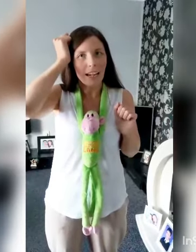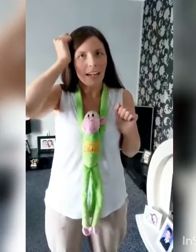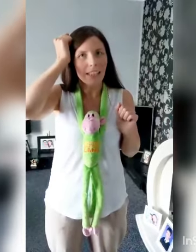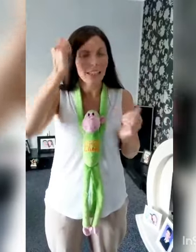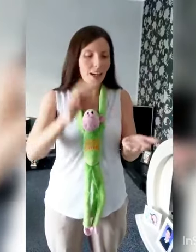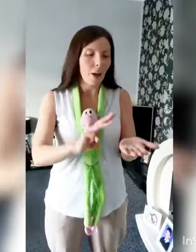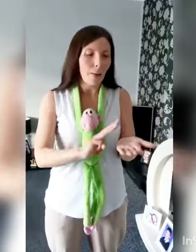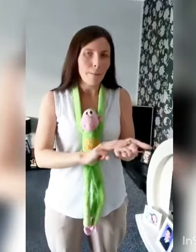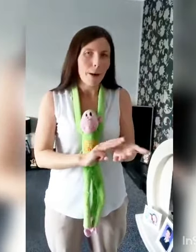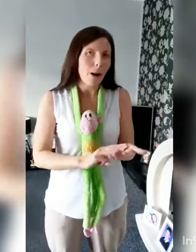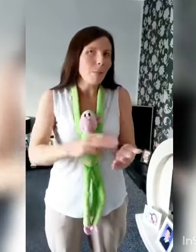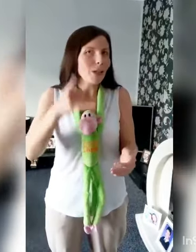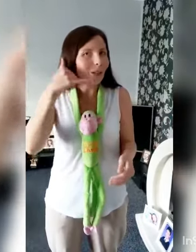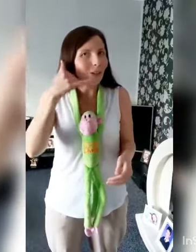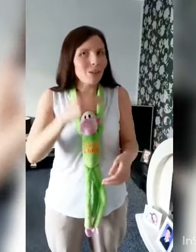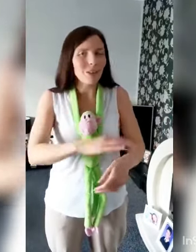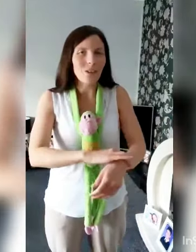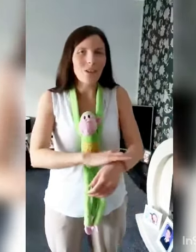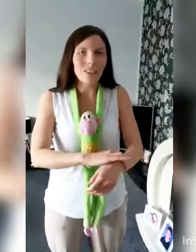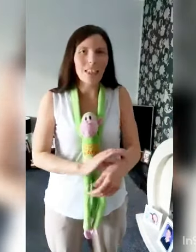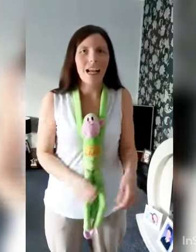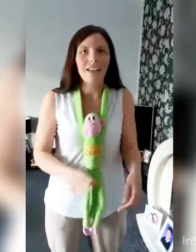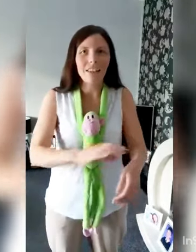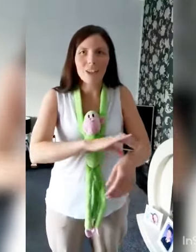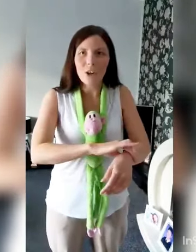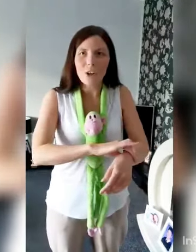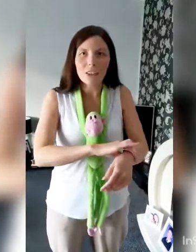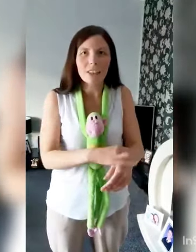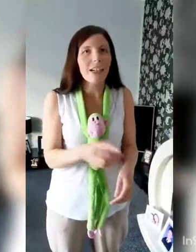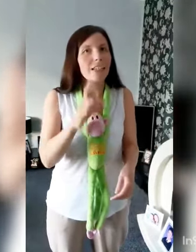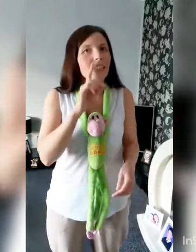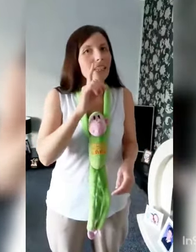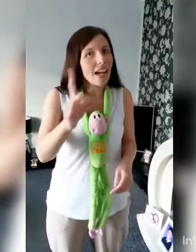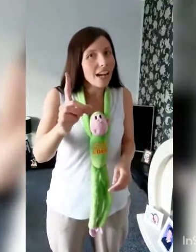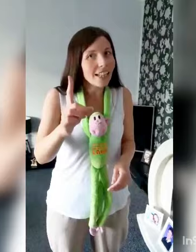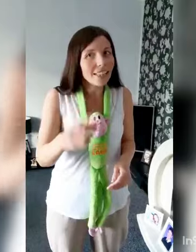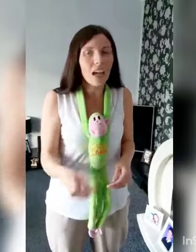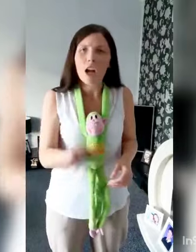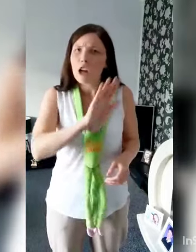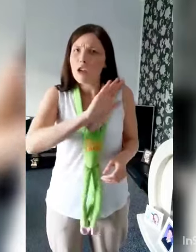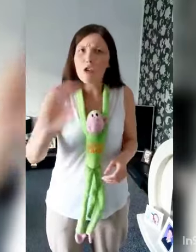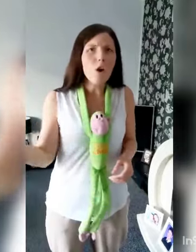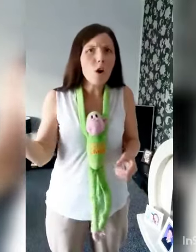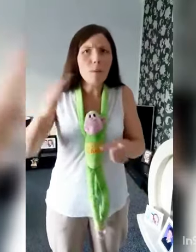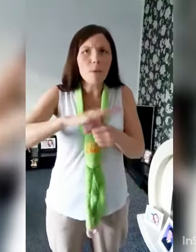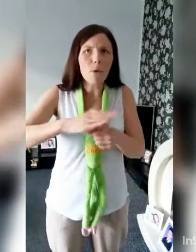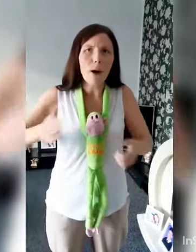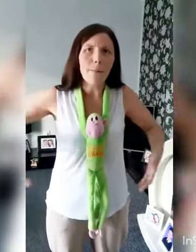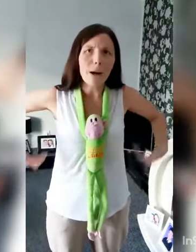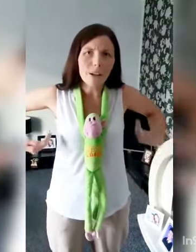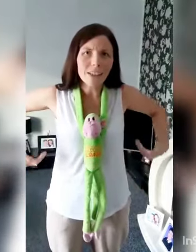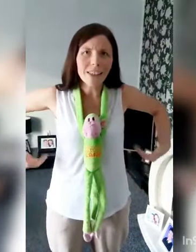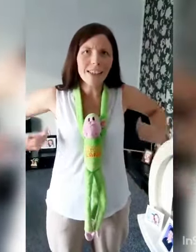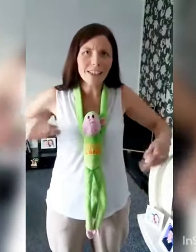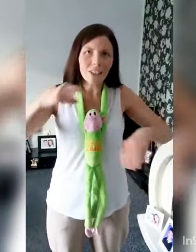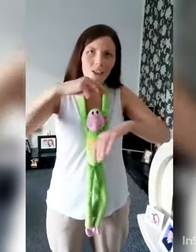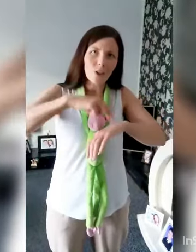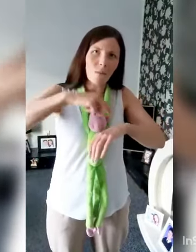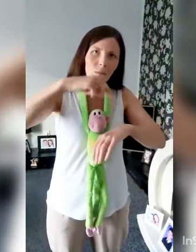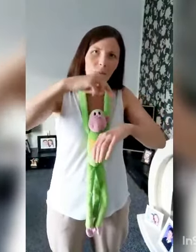head. Mummy called the doctor and the doctor said, no more monkeys jumping